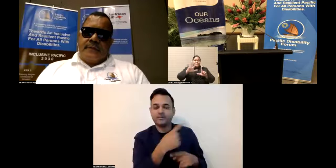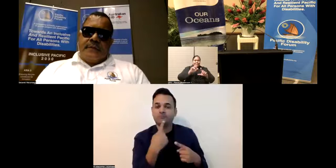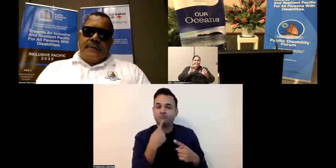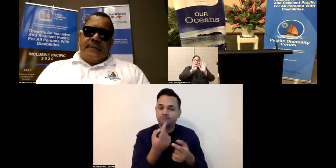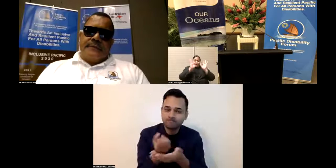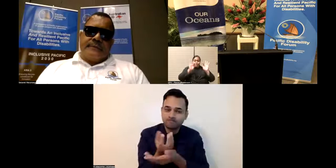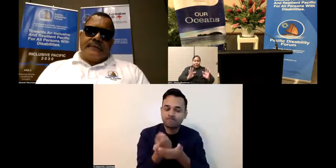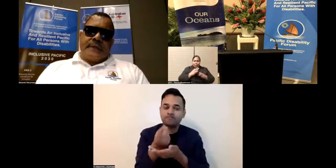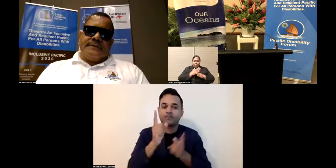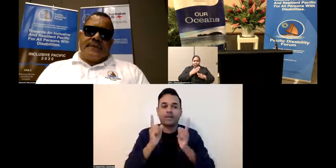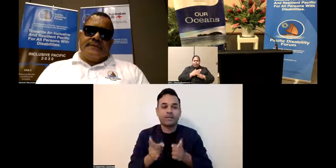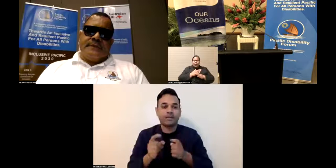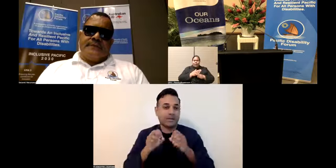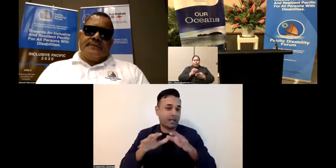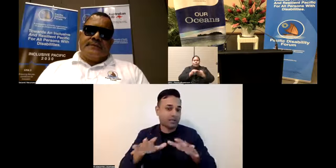Pacific.